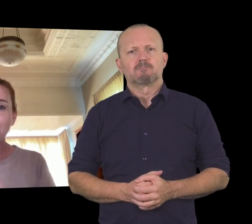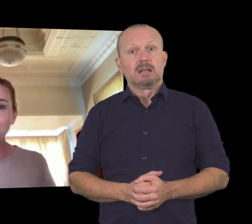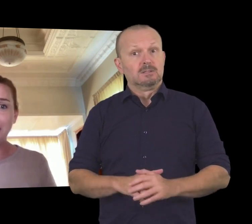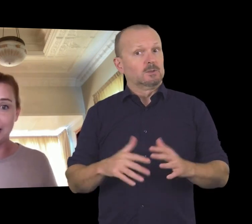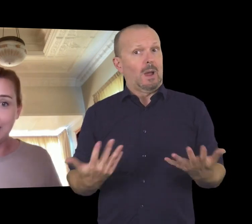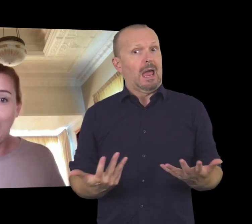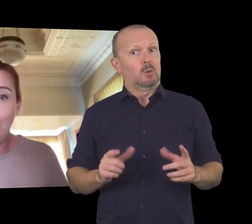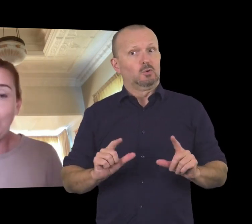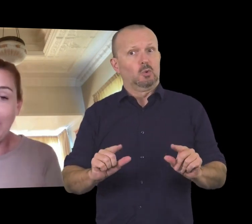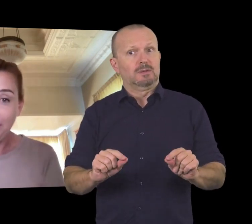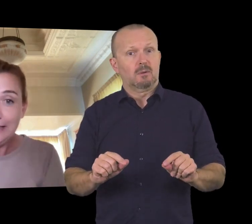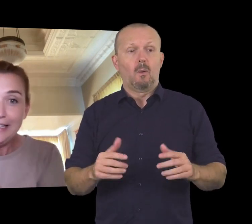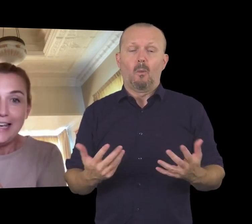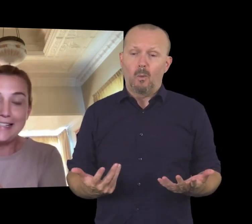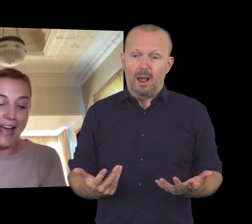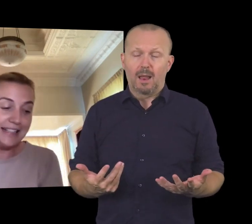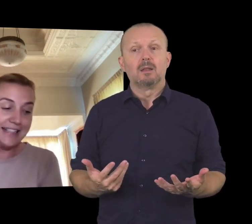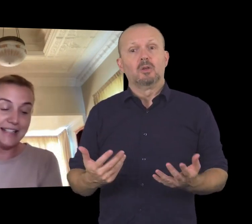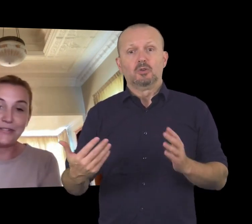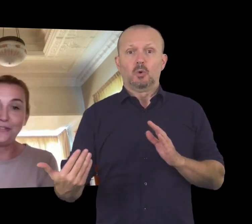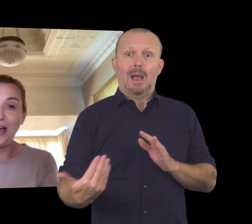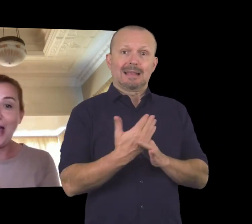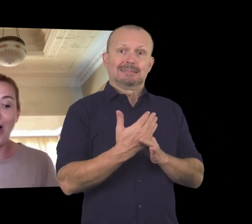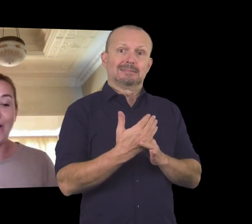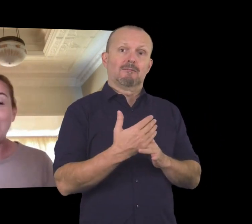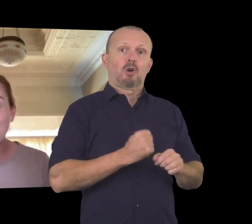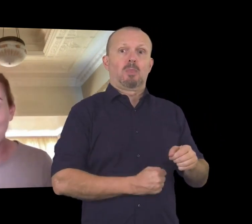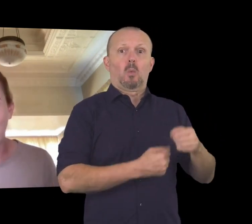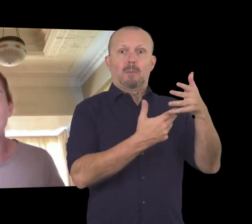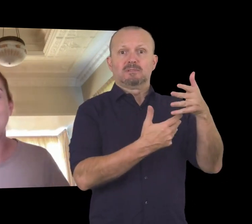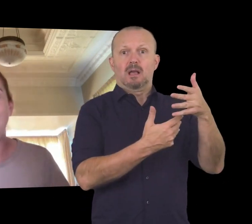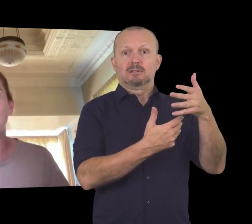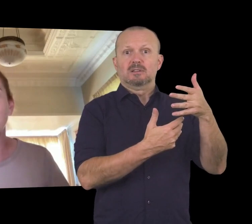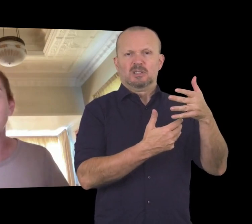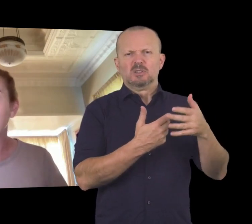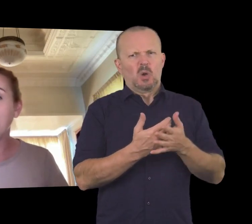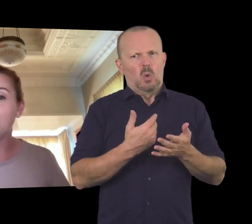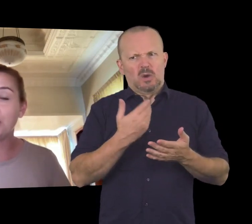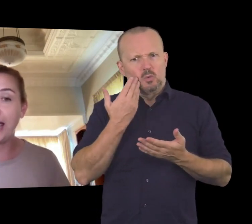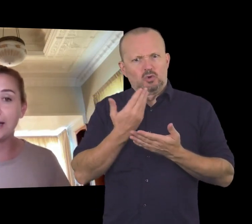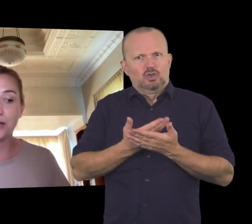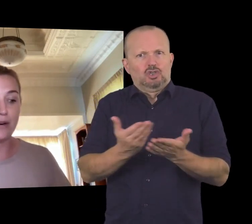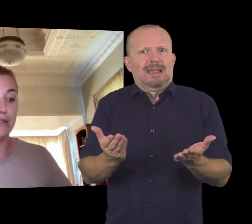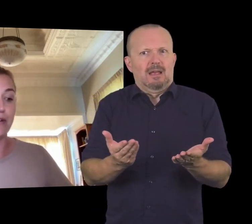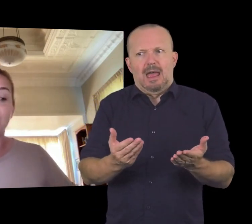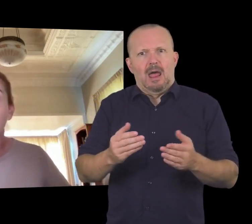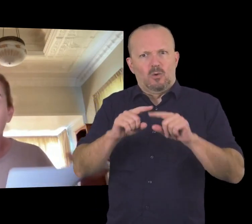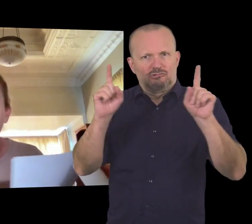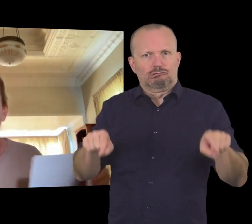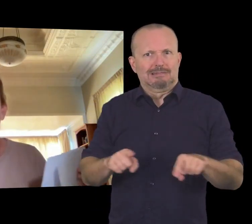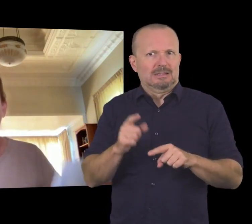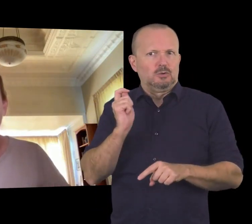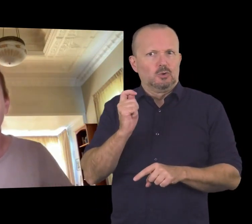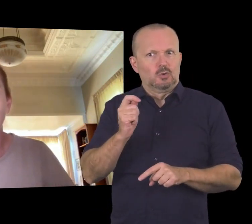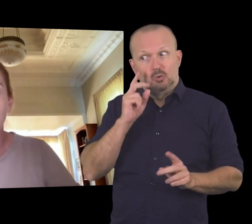So how do you do it? Well, it's accessed via our website, and we're actually going to share screen very